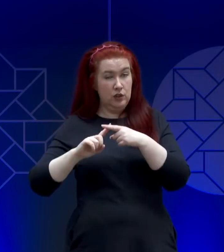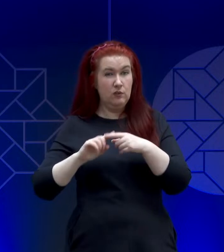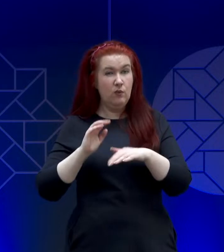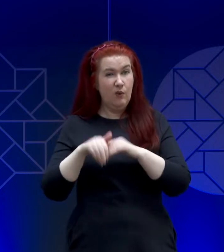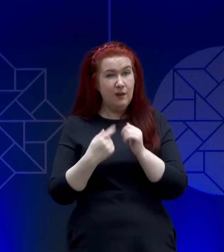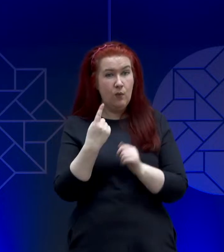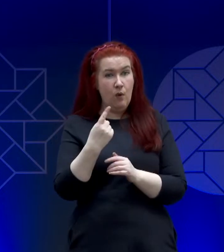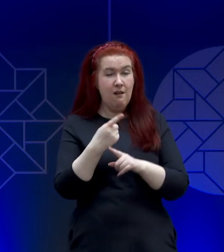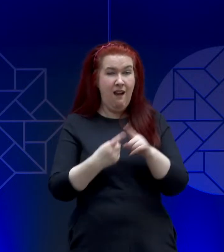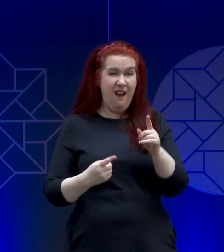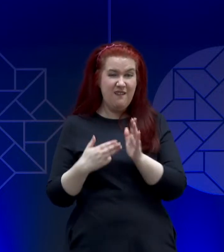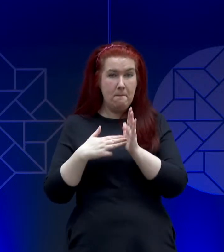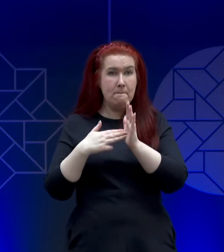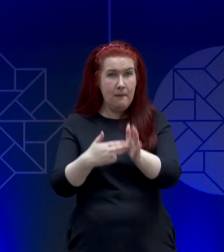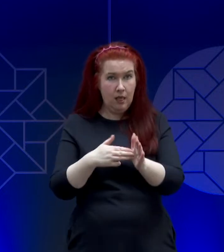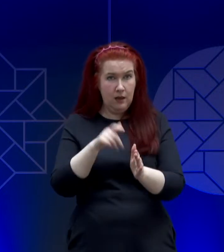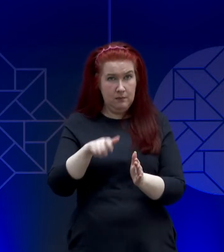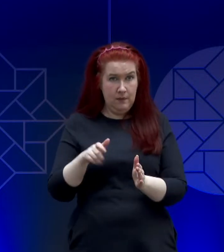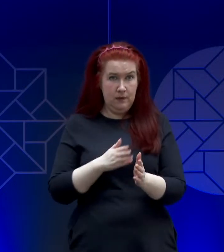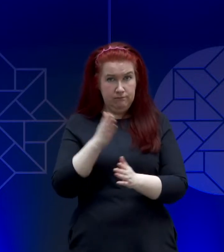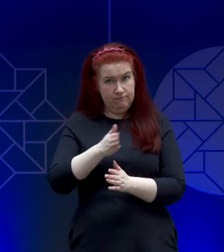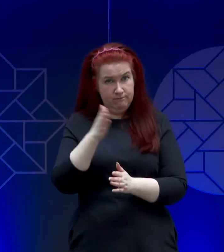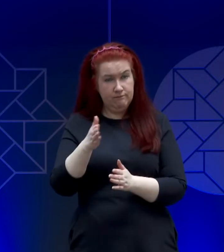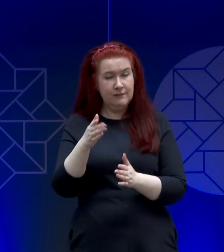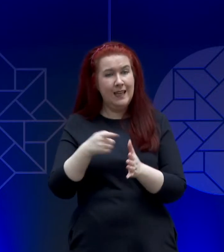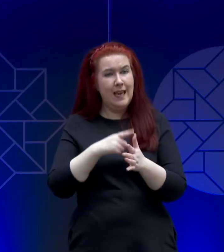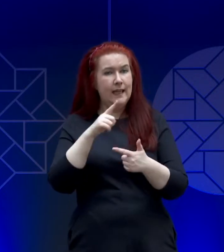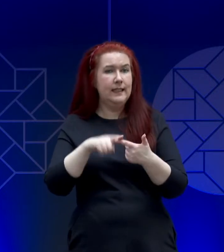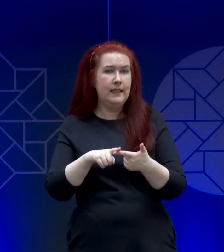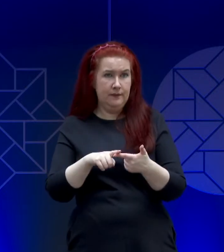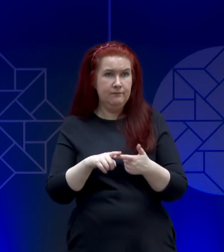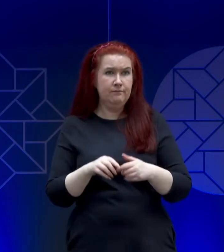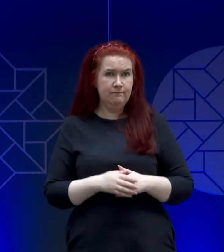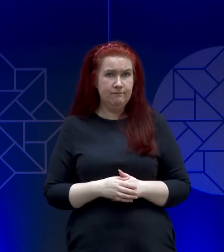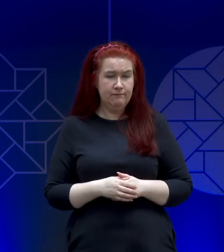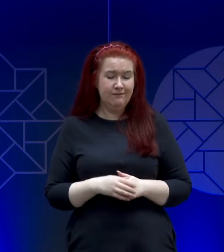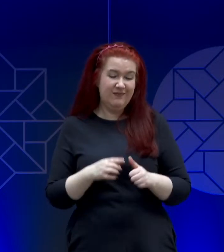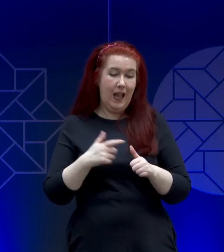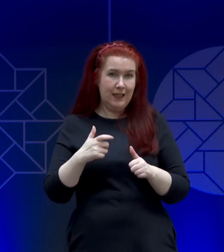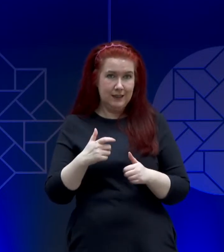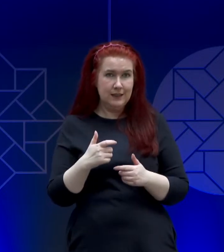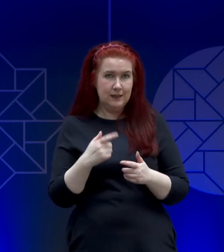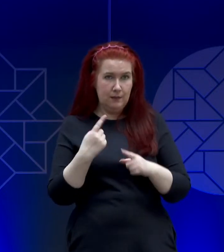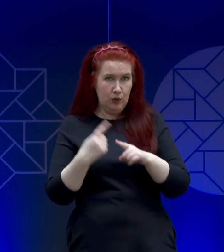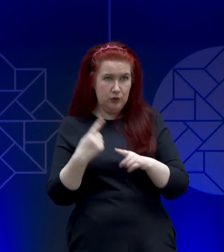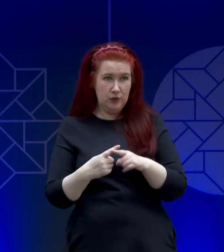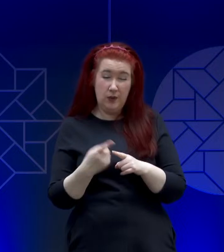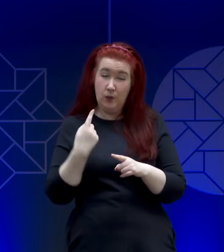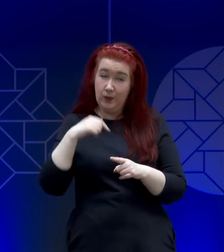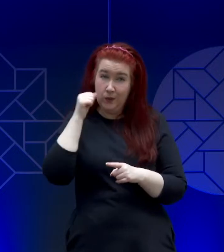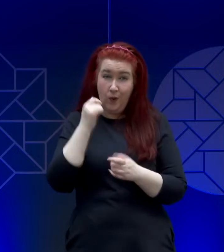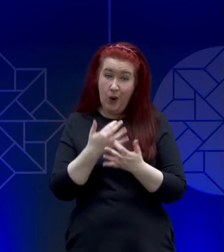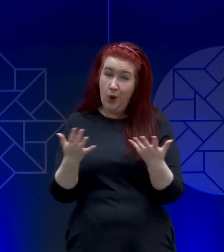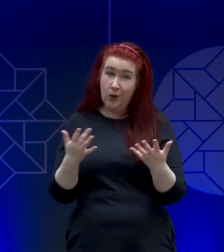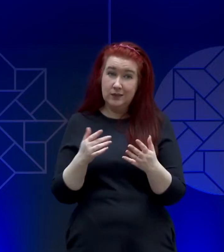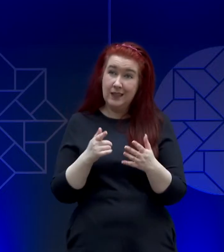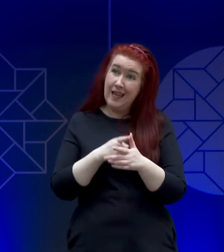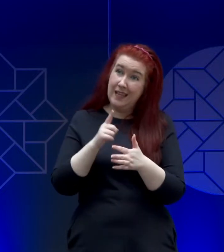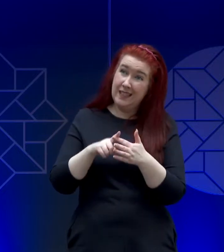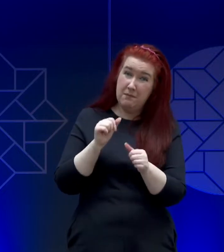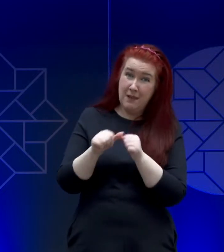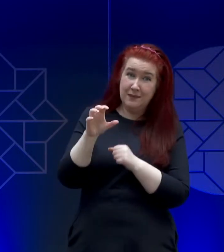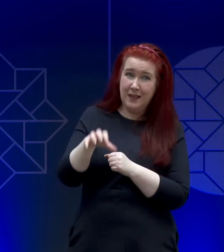1.5 million attendances at A&E. We know that many of those would have been better dealt with in another health